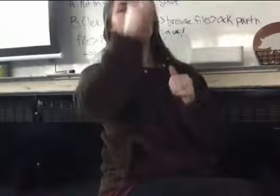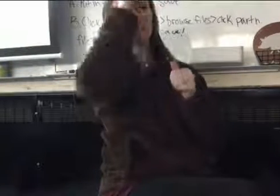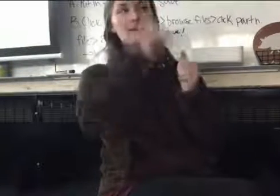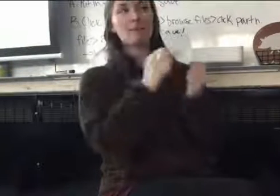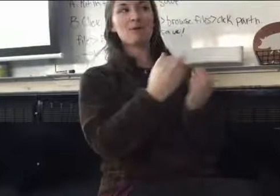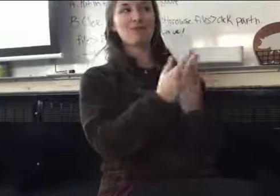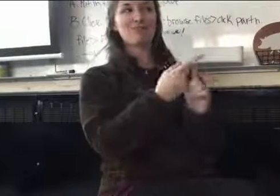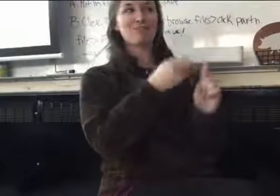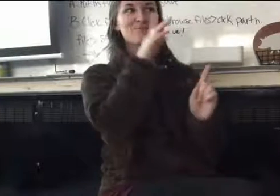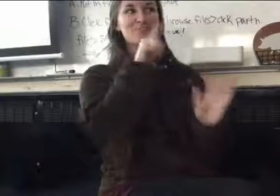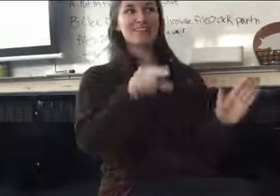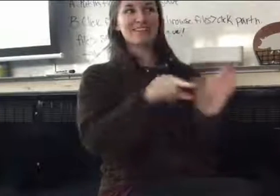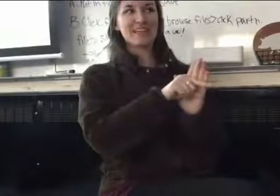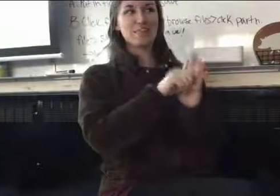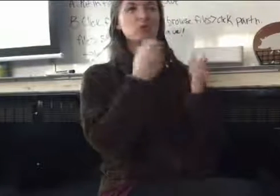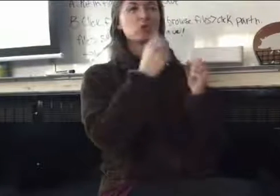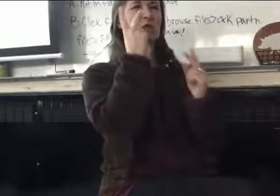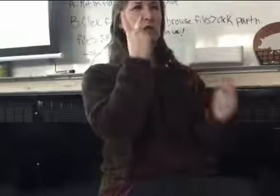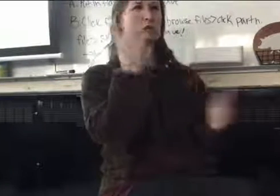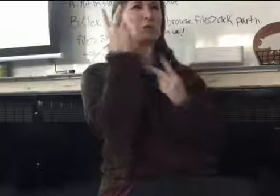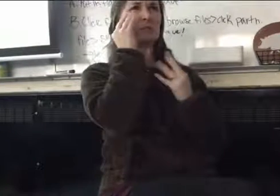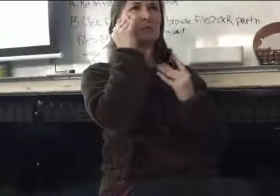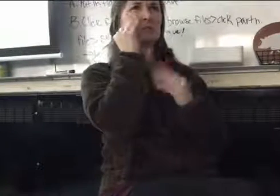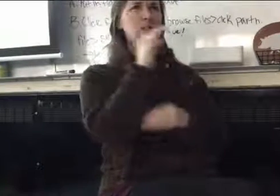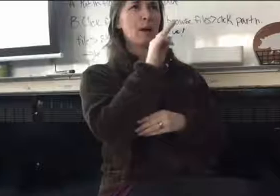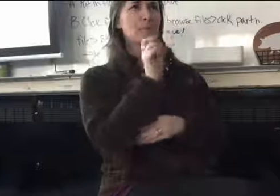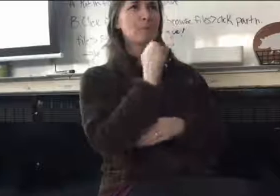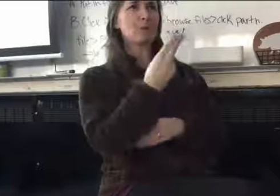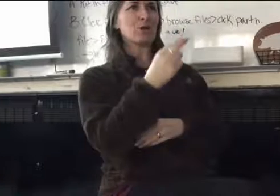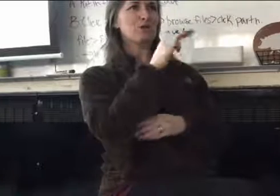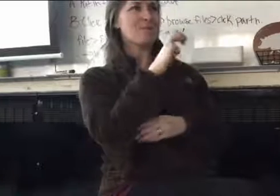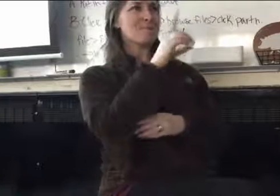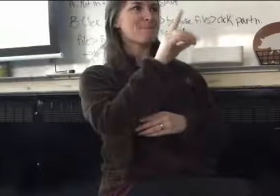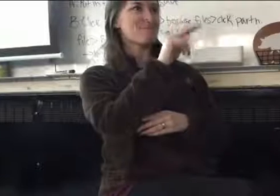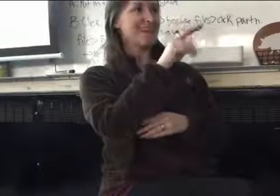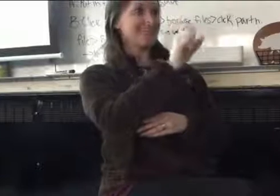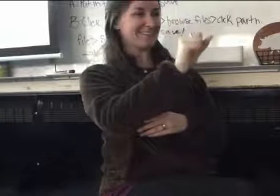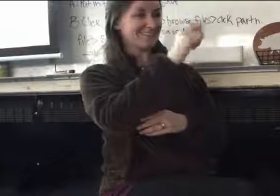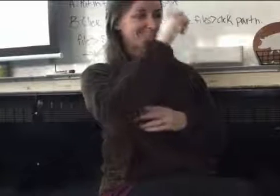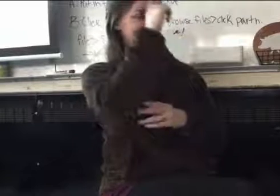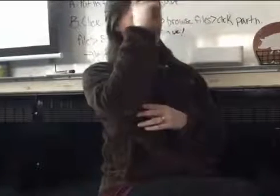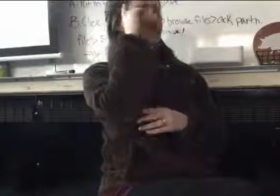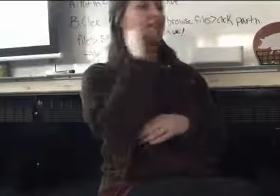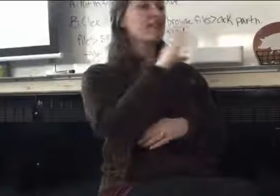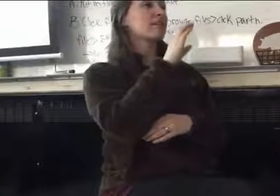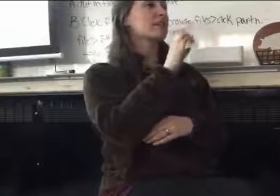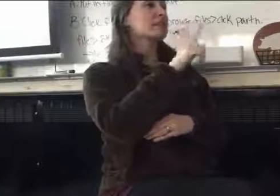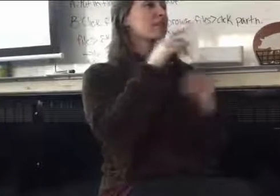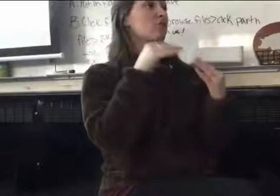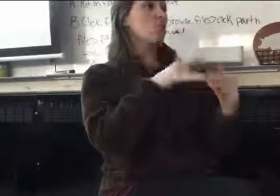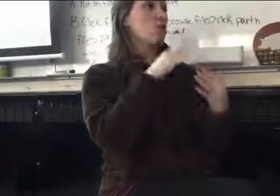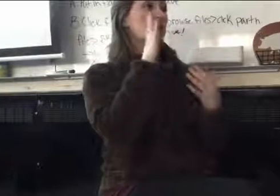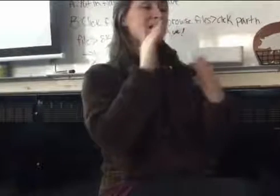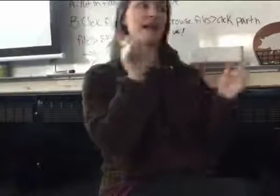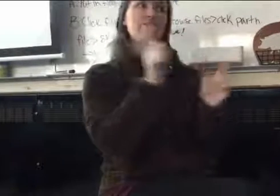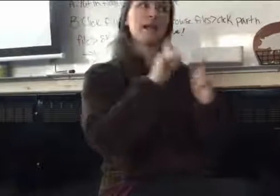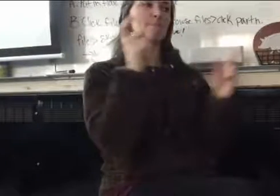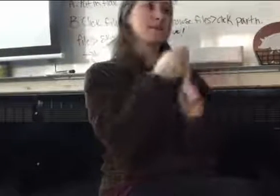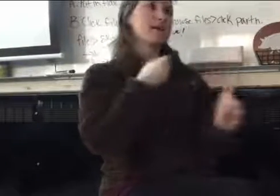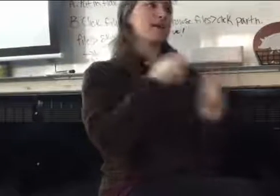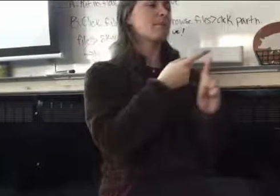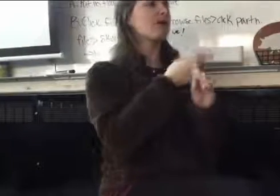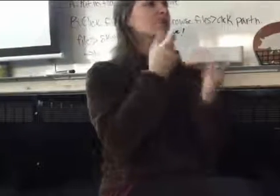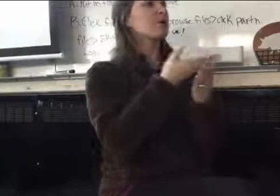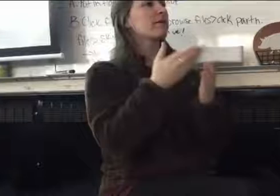that you did. So try to think back to your March Madness. The Civil War is going to have a big impact from a thing